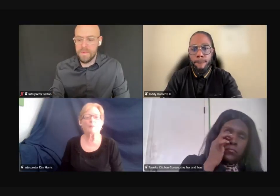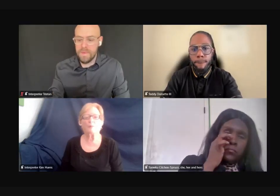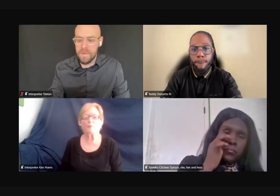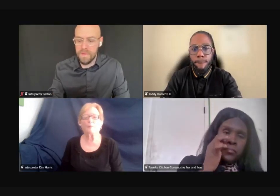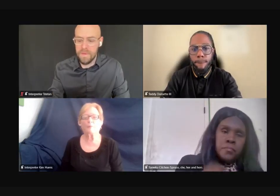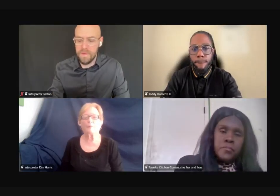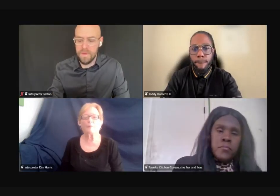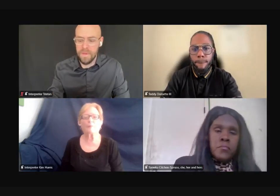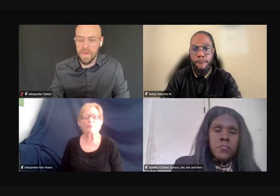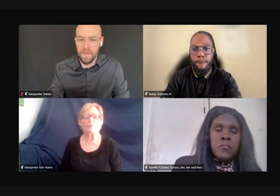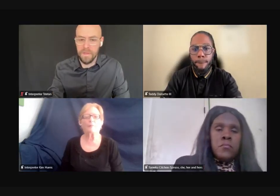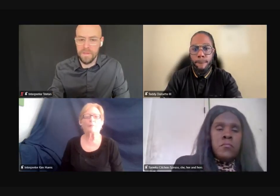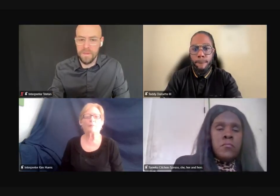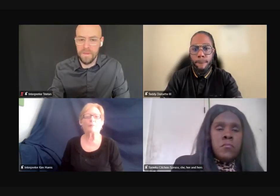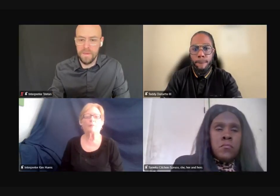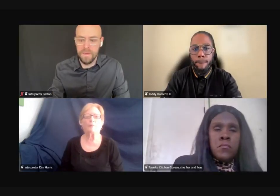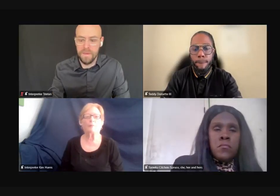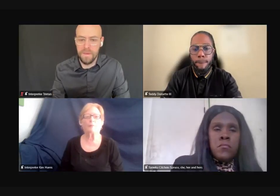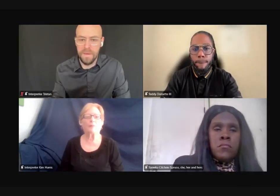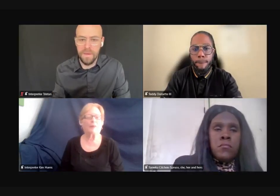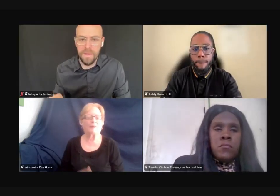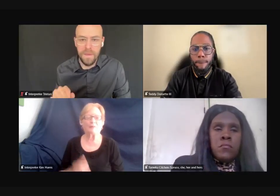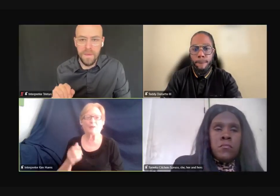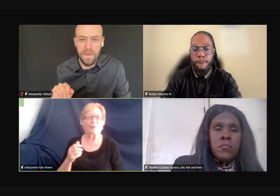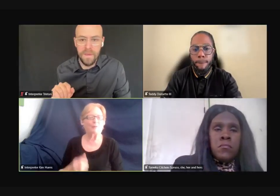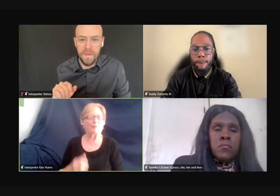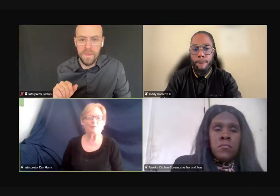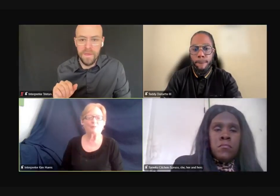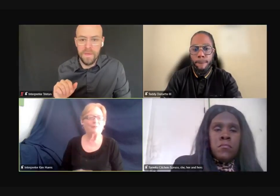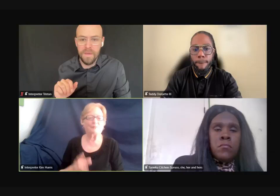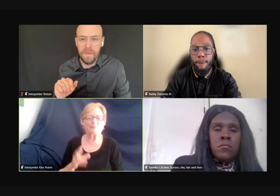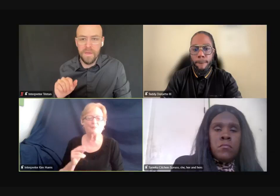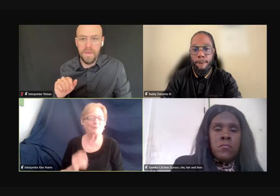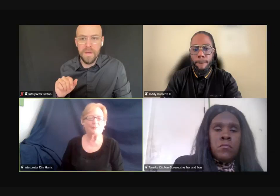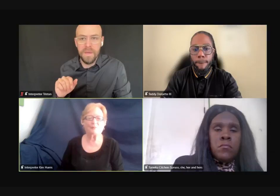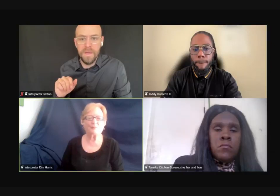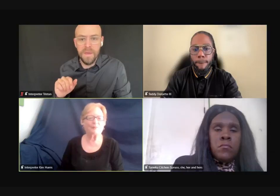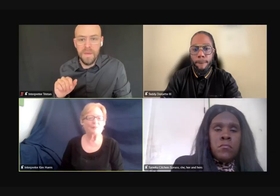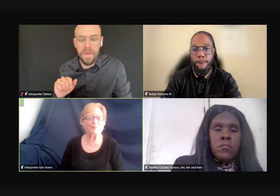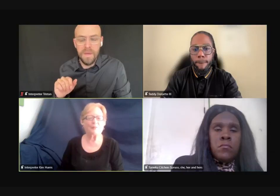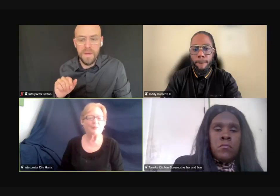is